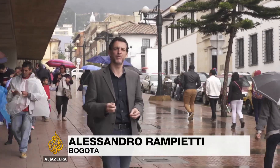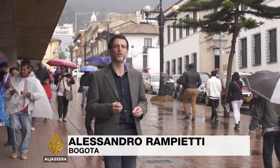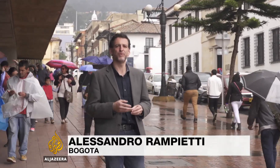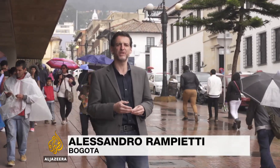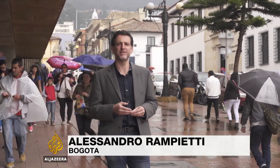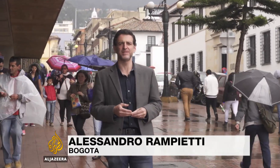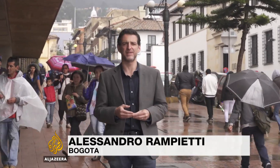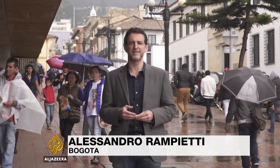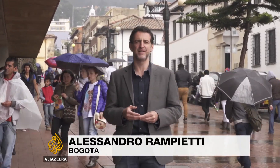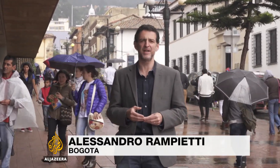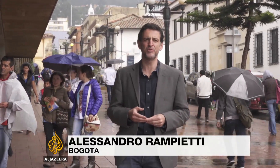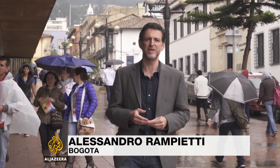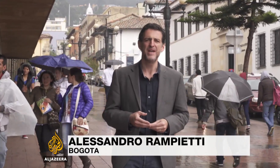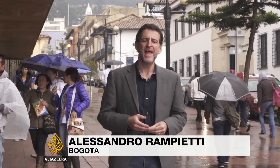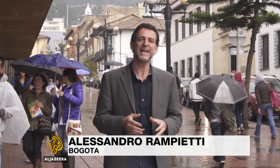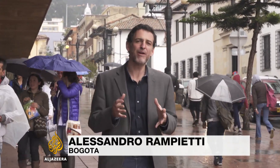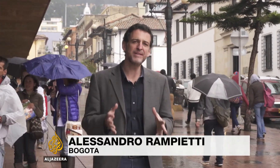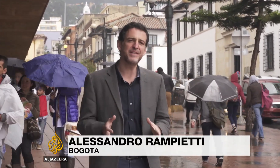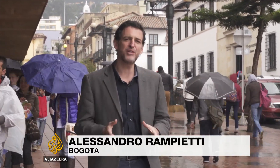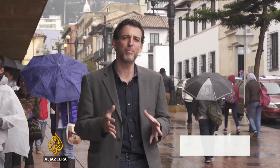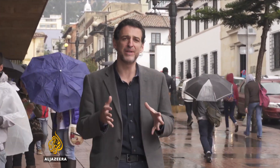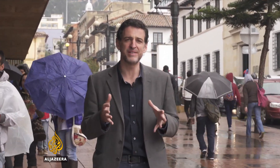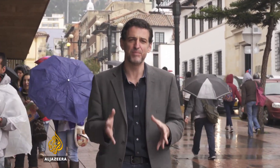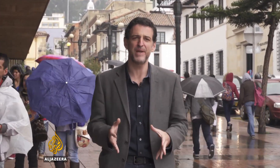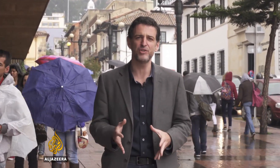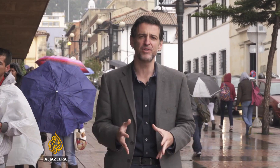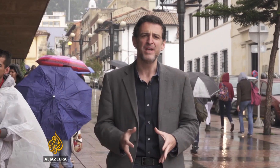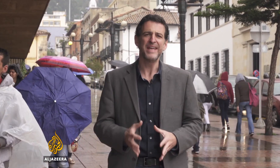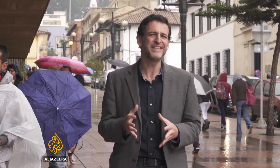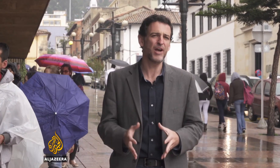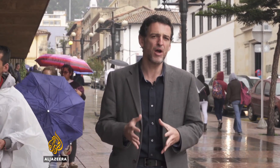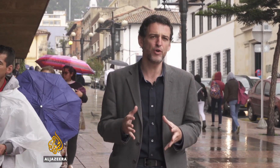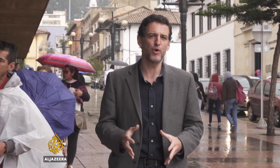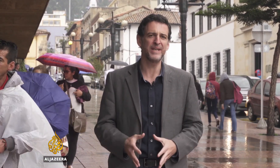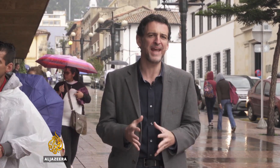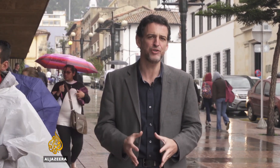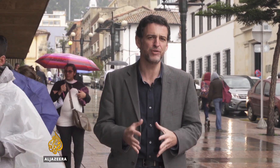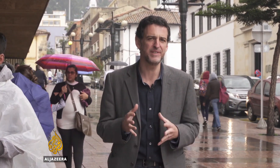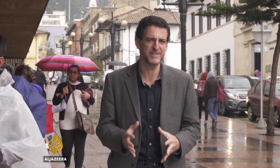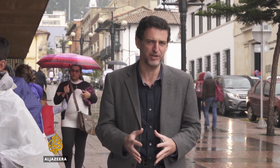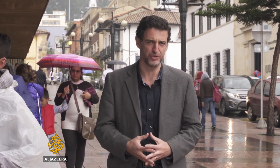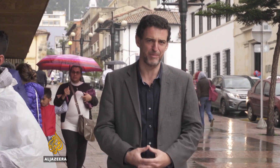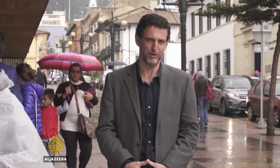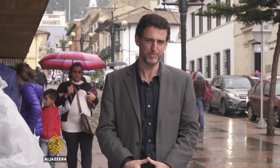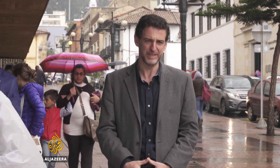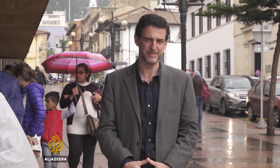communities in the country and guarantee their participation in the ongoing national discussion about peace.